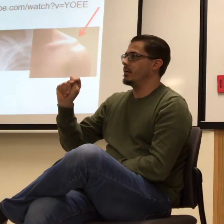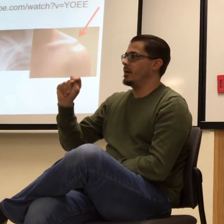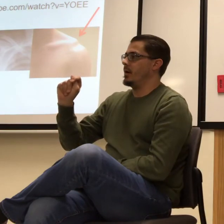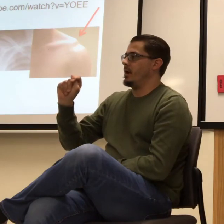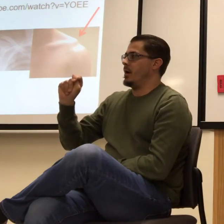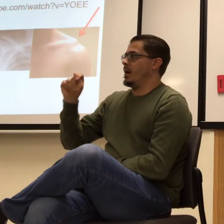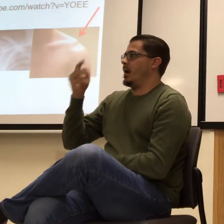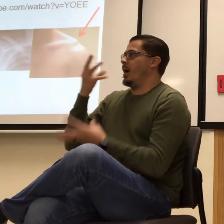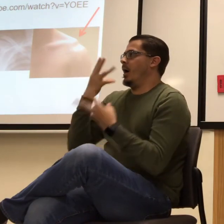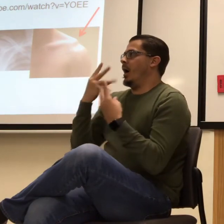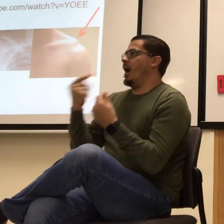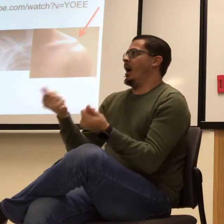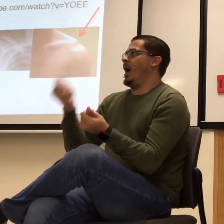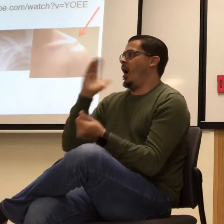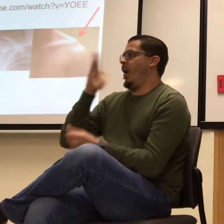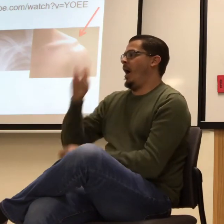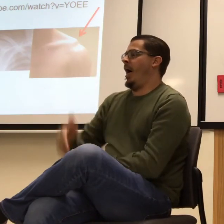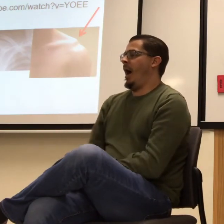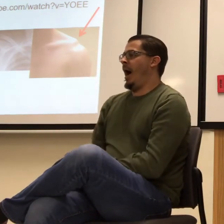to heal.